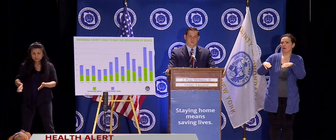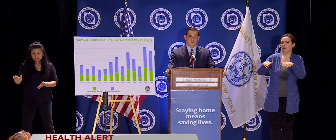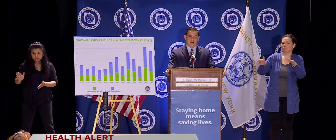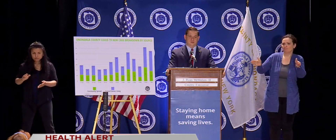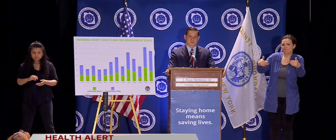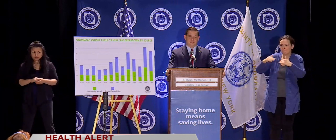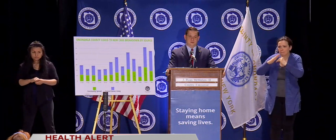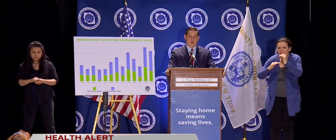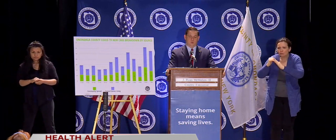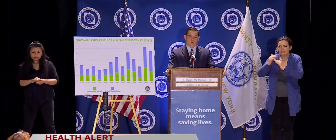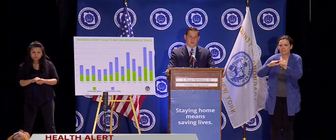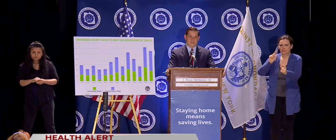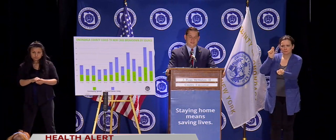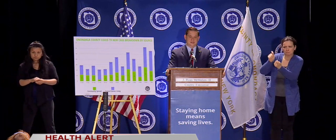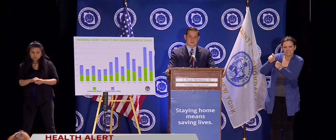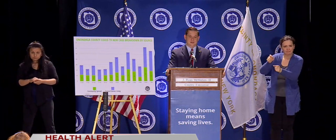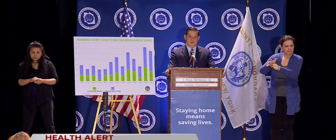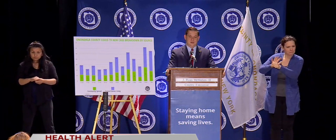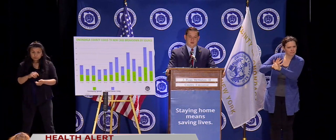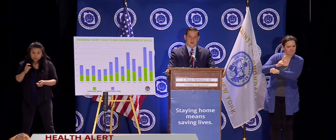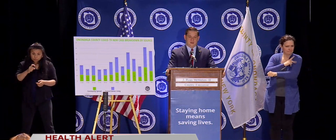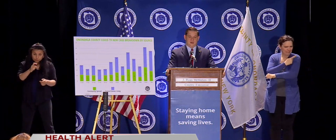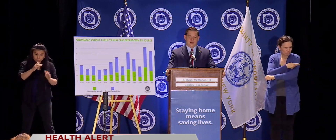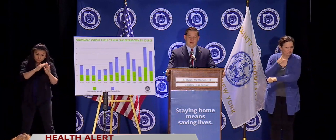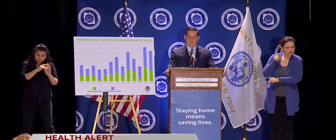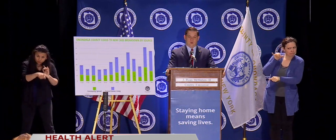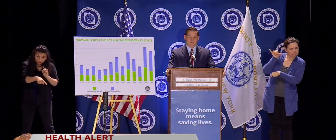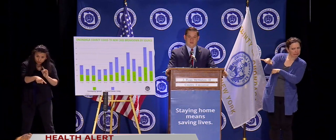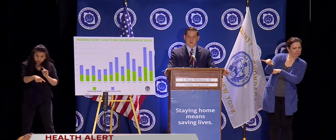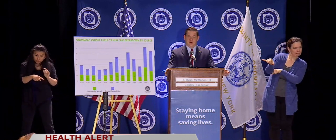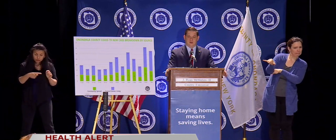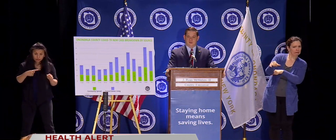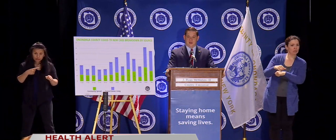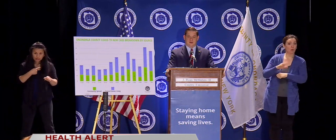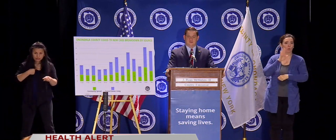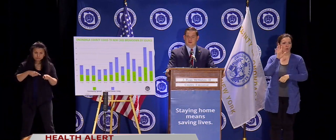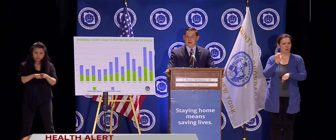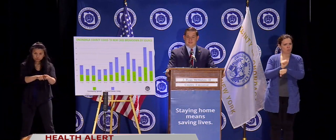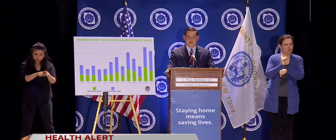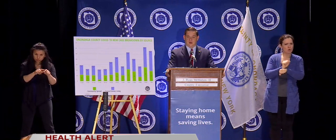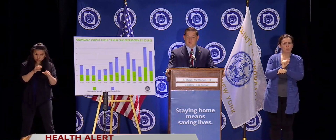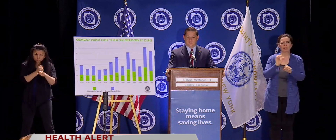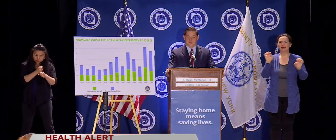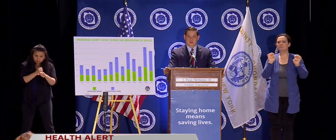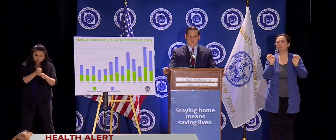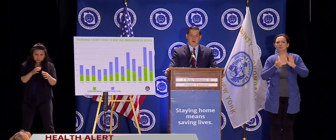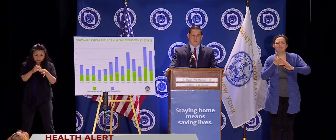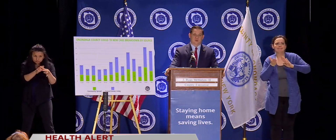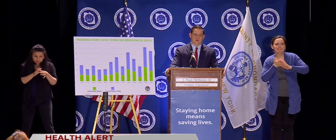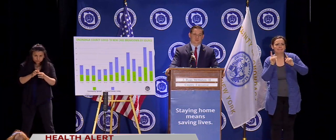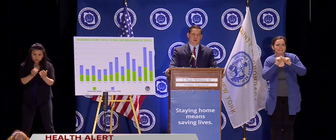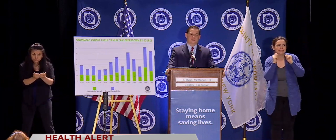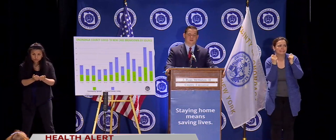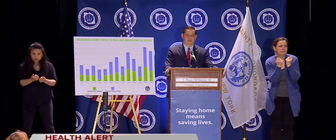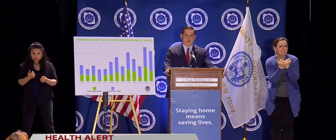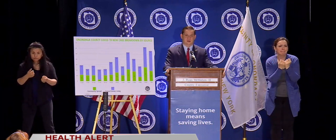with our emergency management team to help coordinate this. Again, one of the best calls, I've had lots of calls throughout this process.